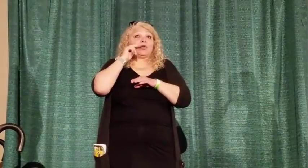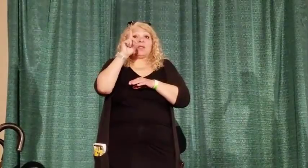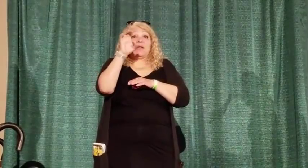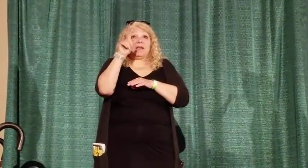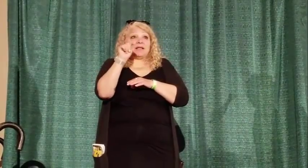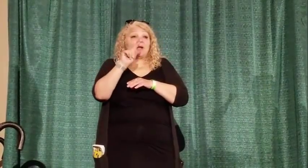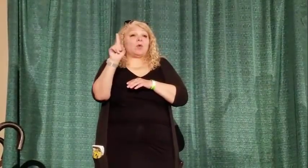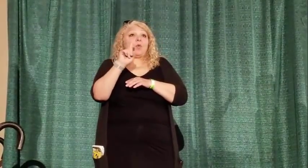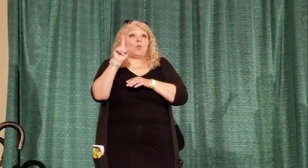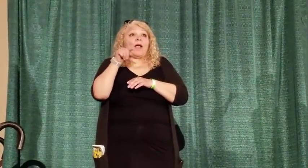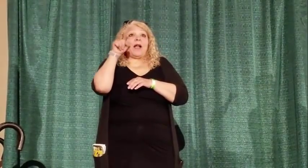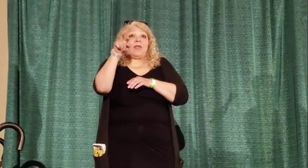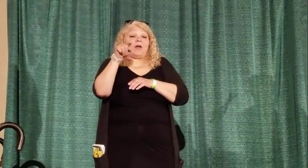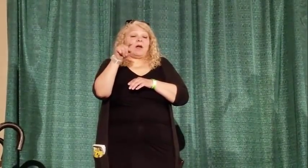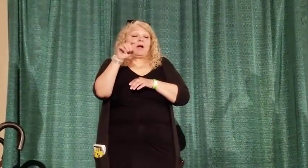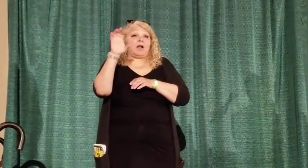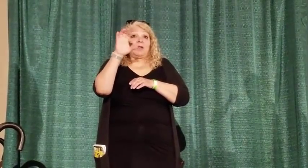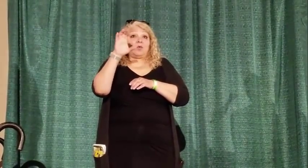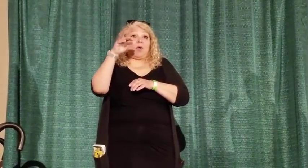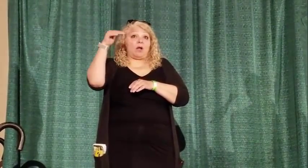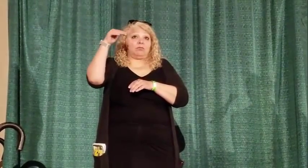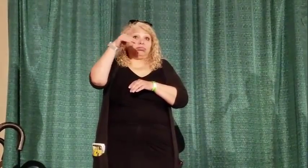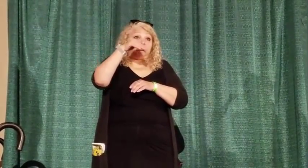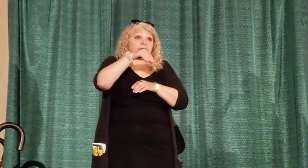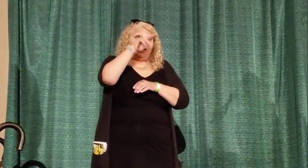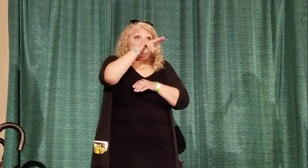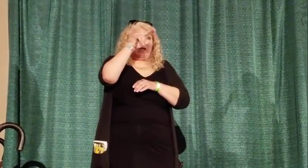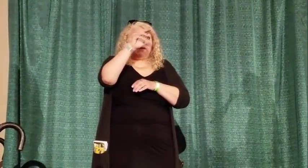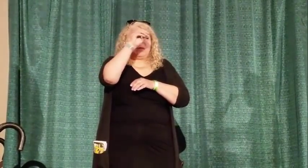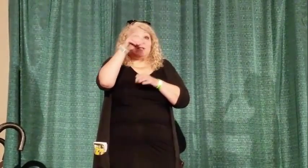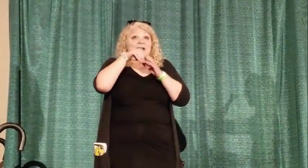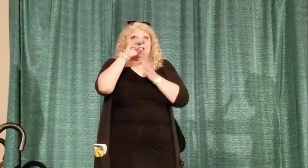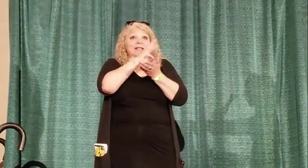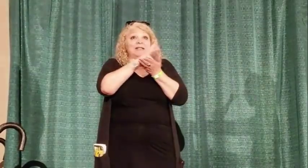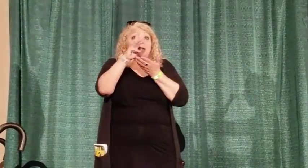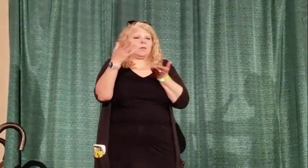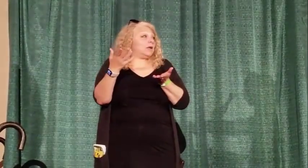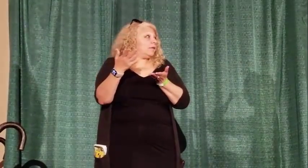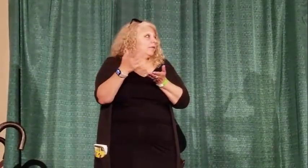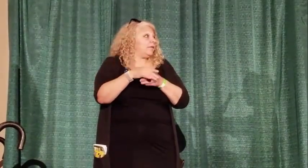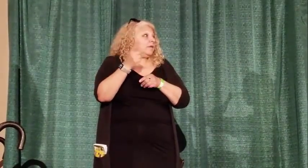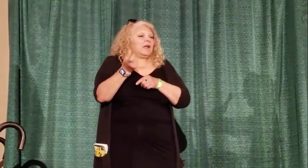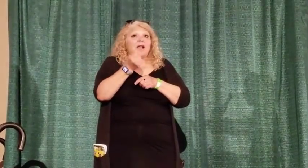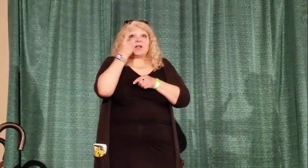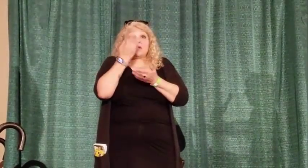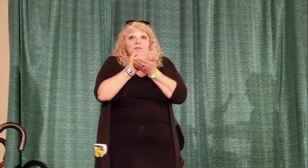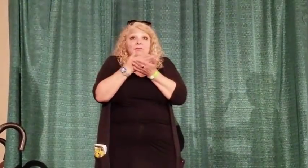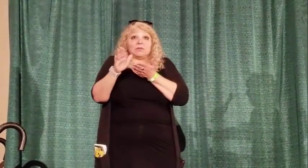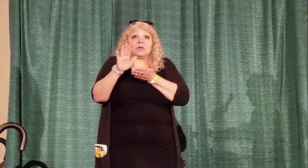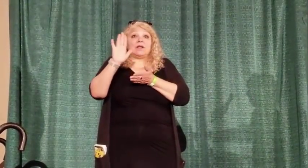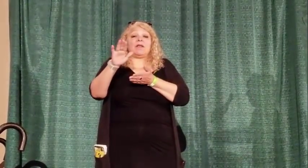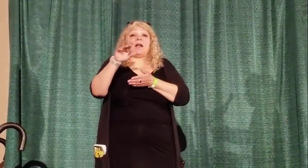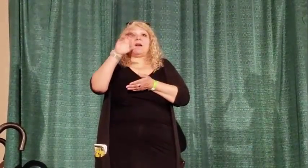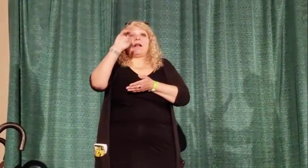the participants dropped their cholesterol by 33% in just 6 weeks. But here's the magic. It wiped out their oxidized